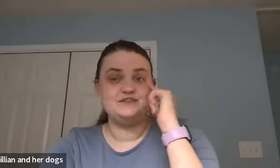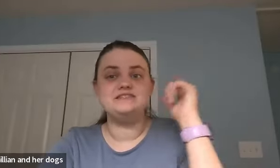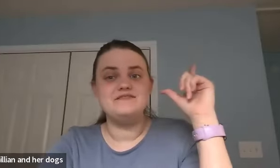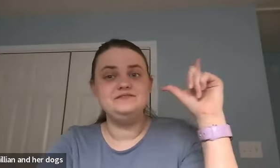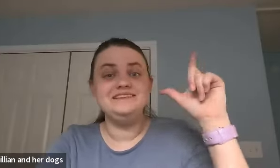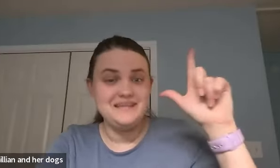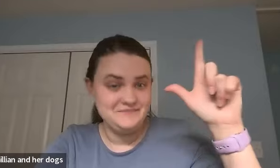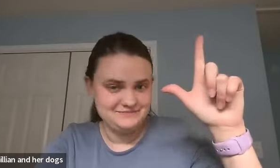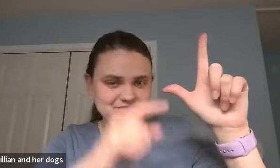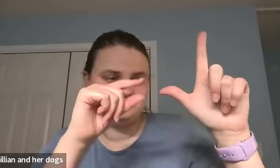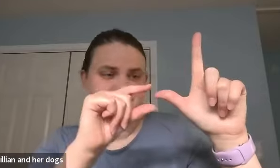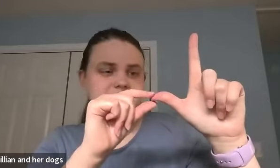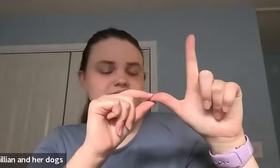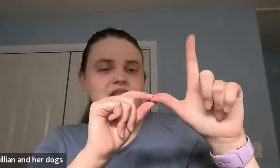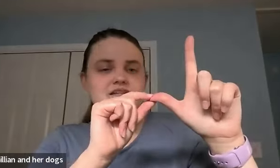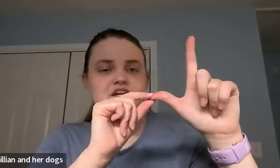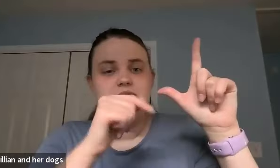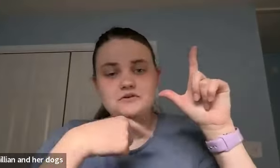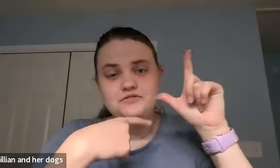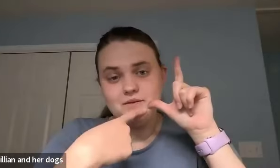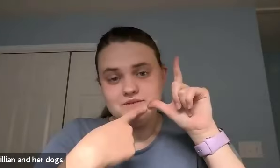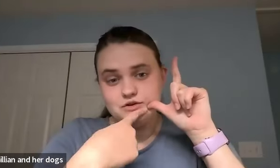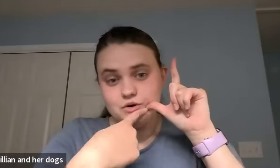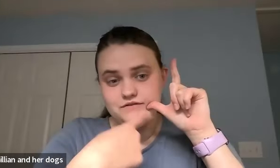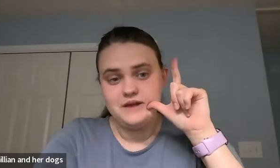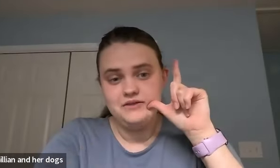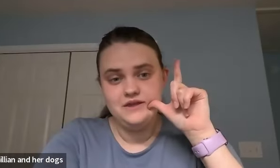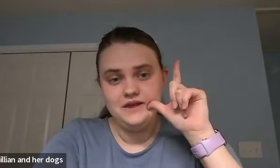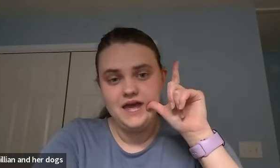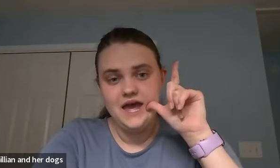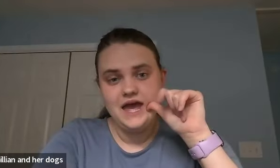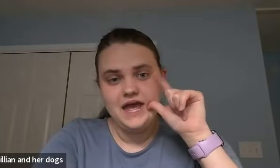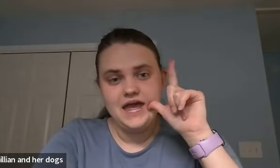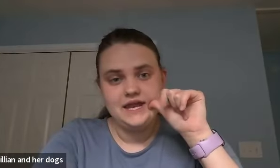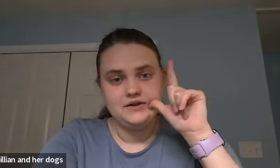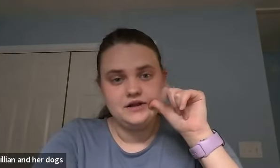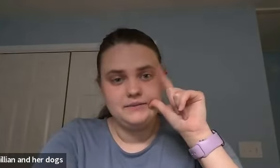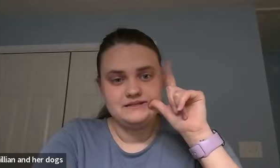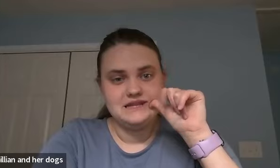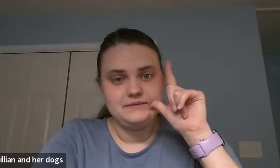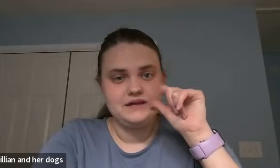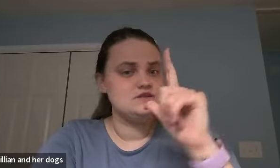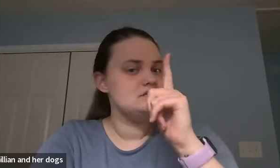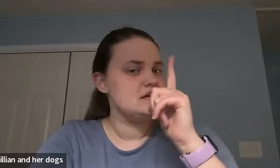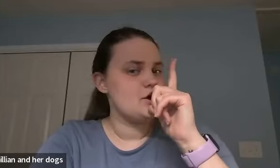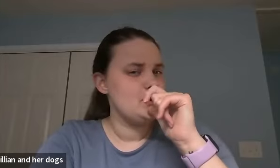the sign for lemon is going to be your thumb is at the corner of your mouth, and you're going to bounce it. Lemon. It's almost like our